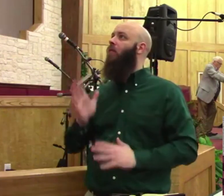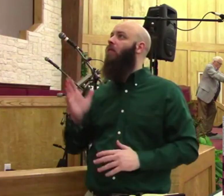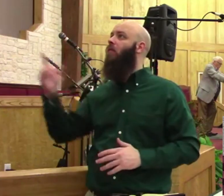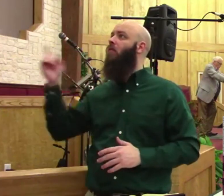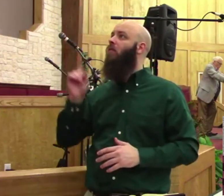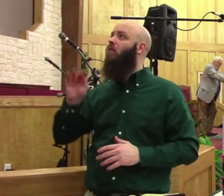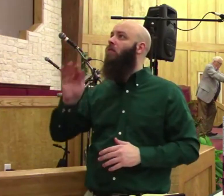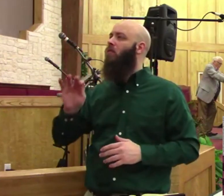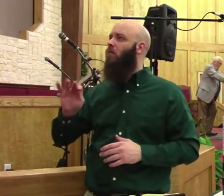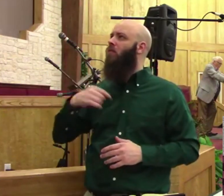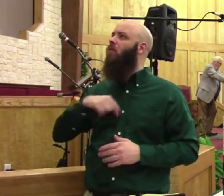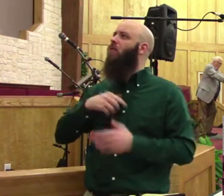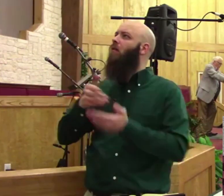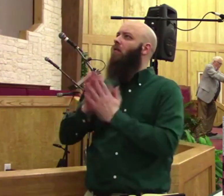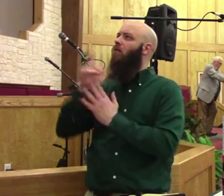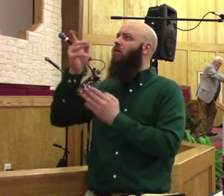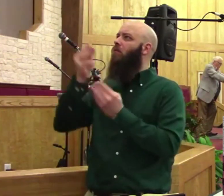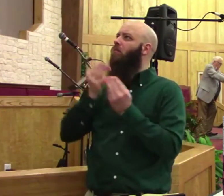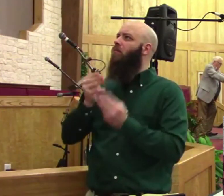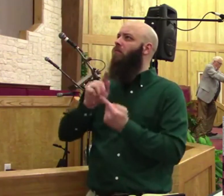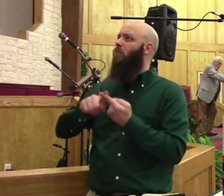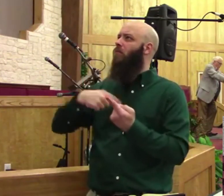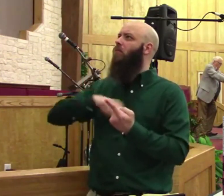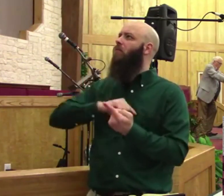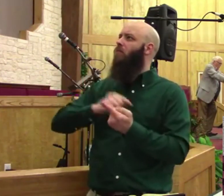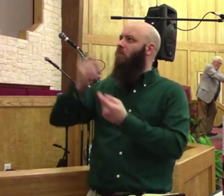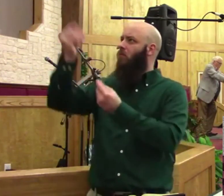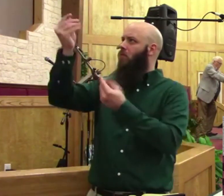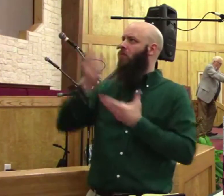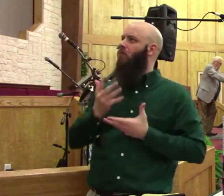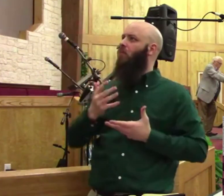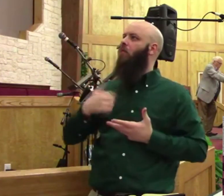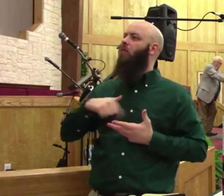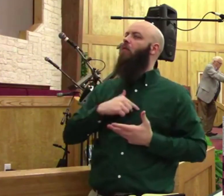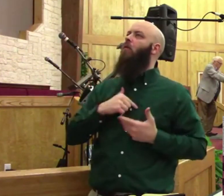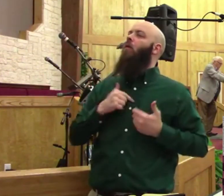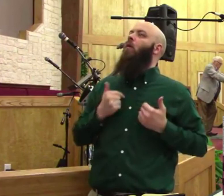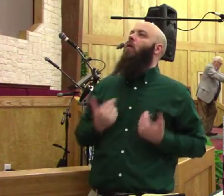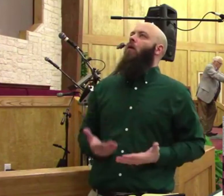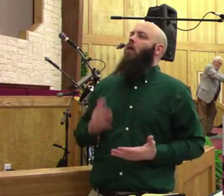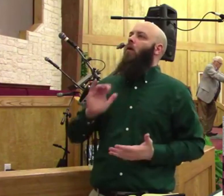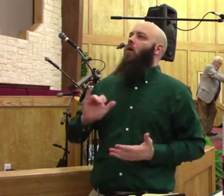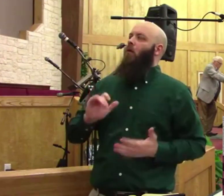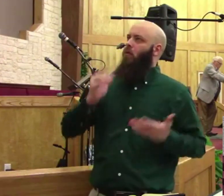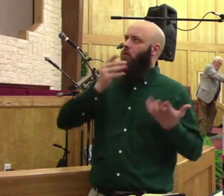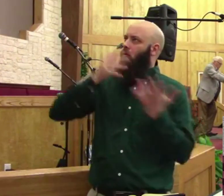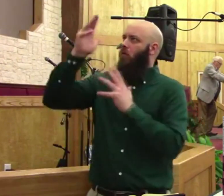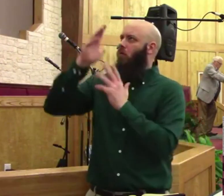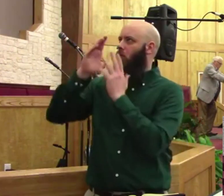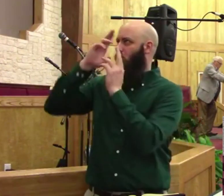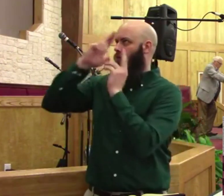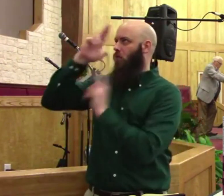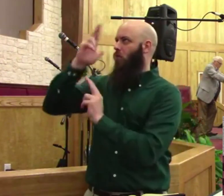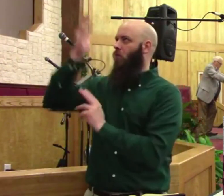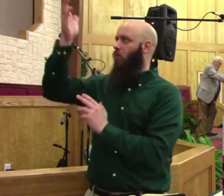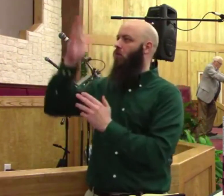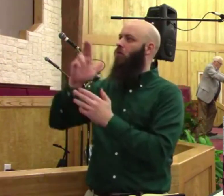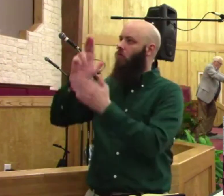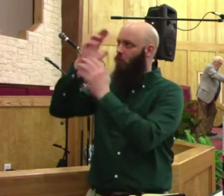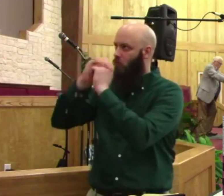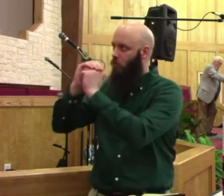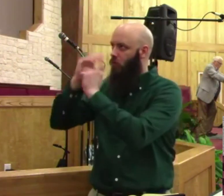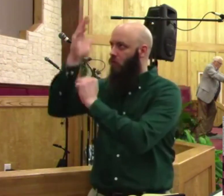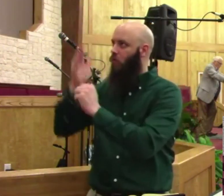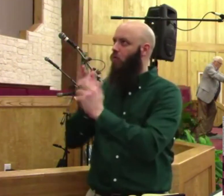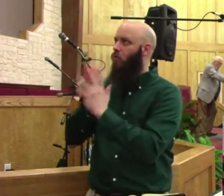this morning, we pray, that we may give you glory by worshiping you in spirit and in truth. And we ask it for your